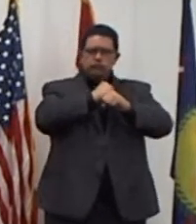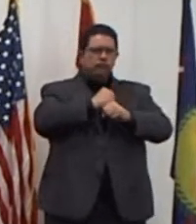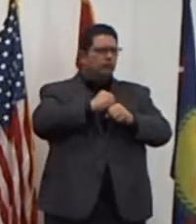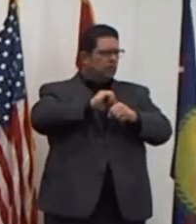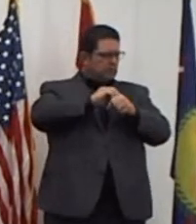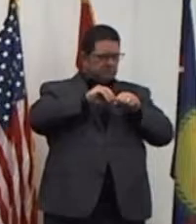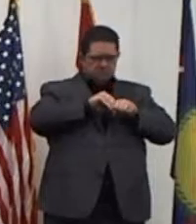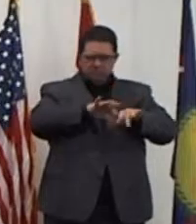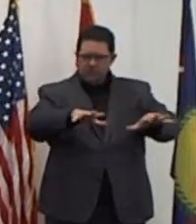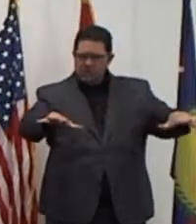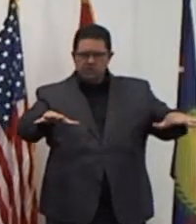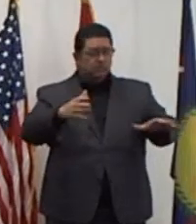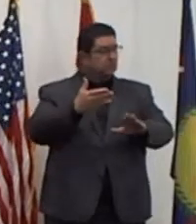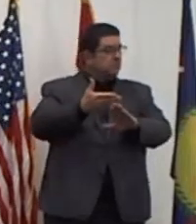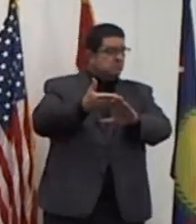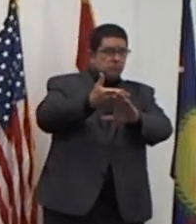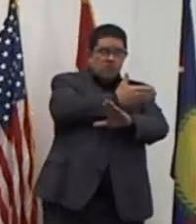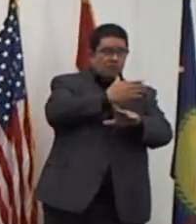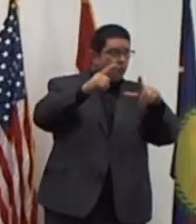before masks were mandated